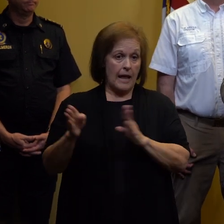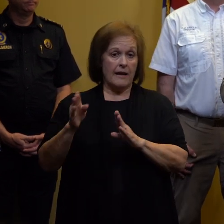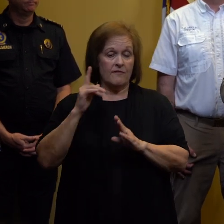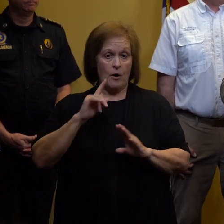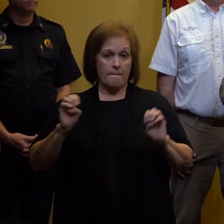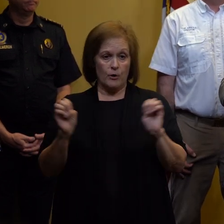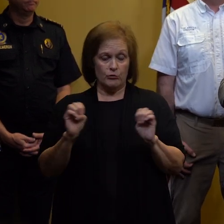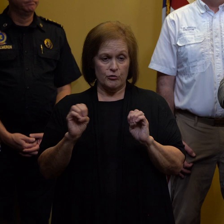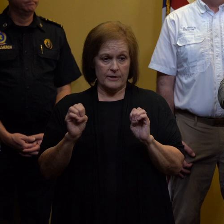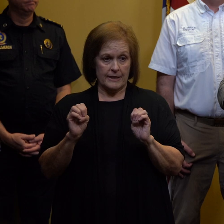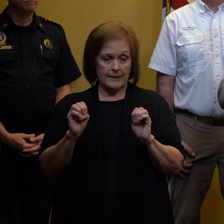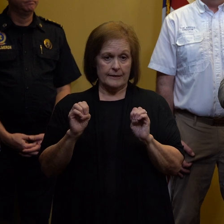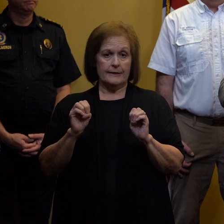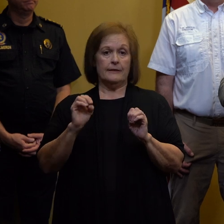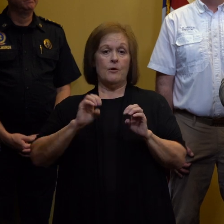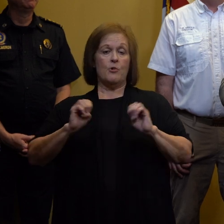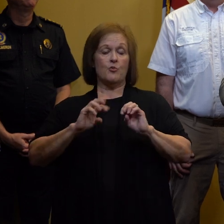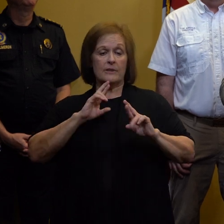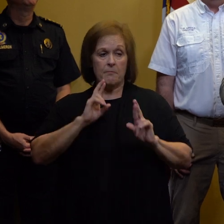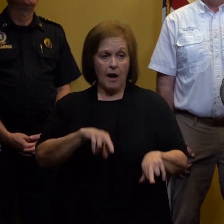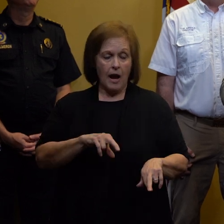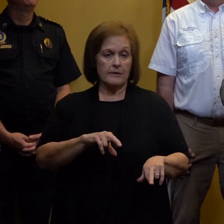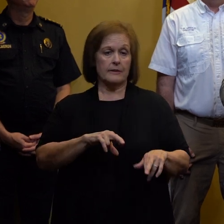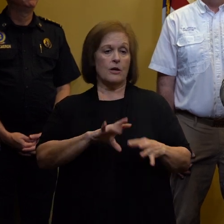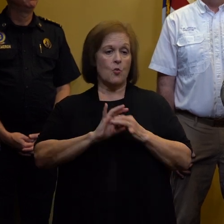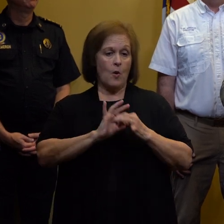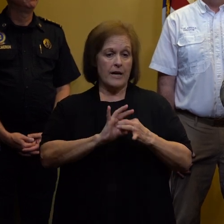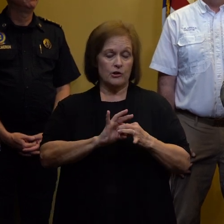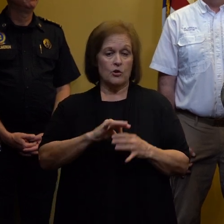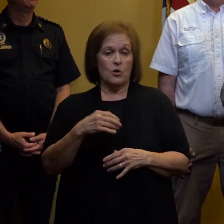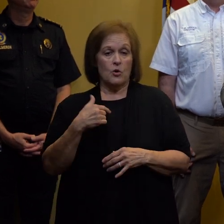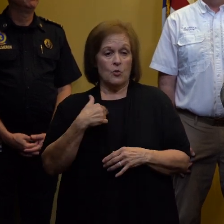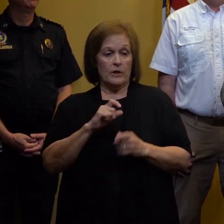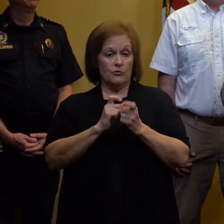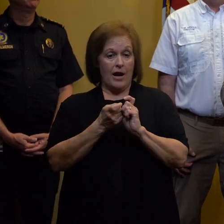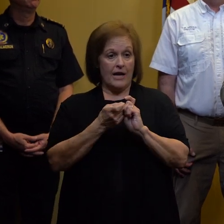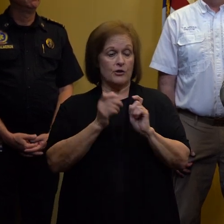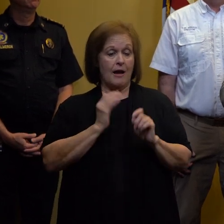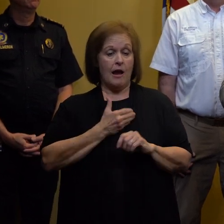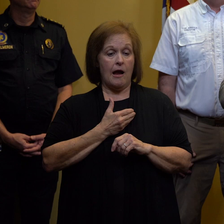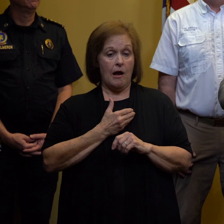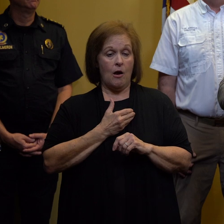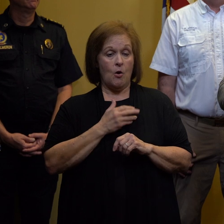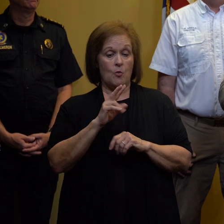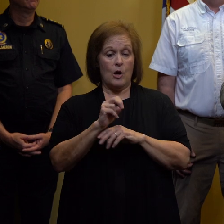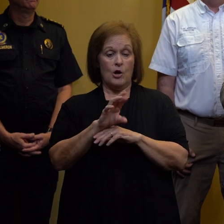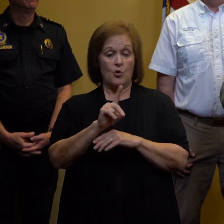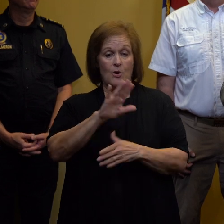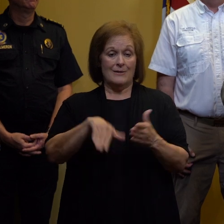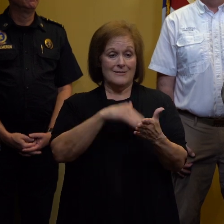planning, our emergency response, and our emergency coordination. As we transition our recreational centers from